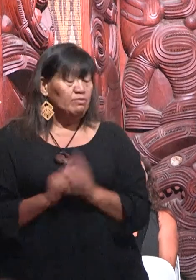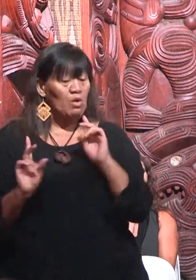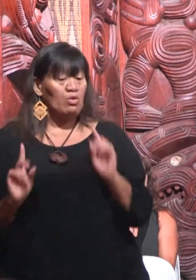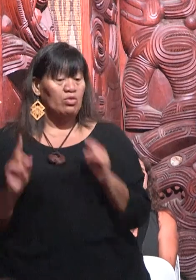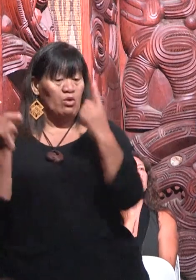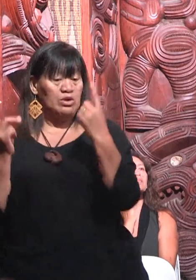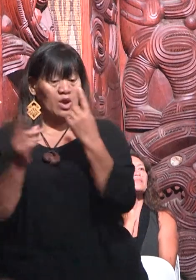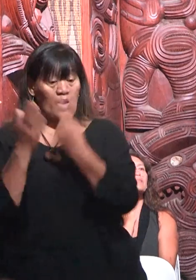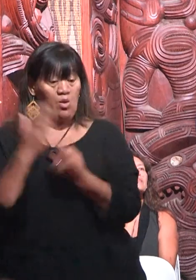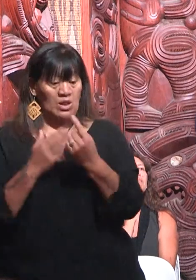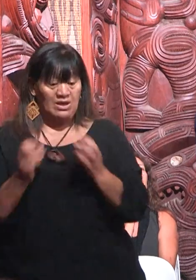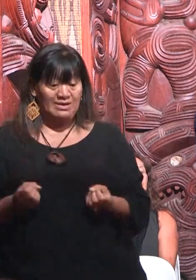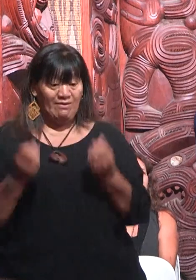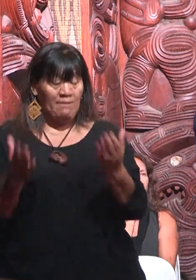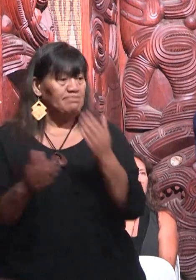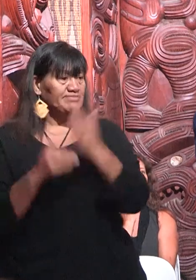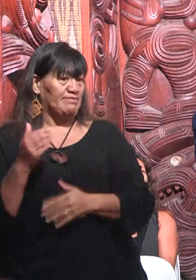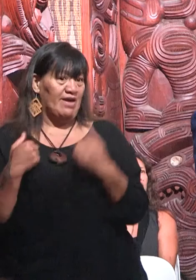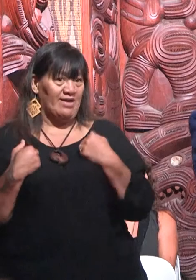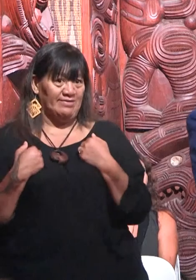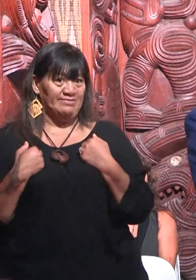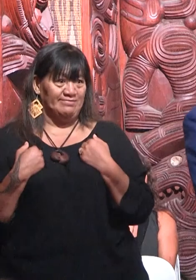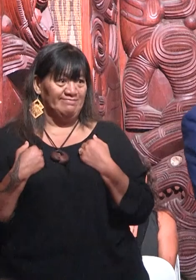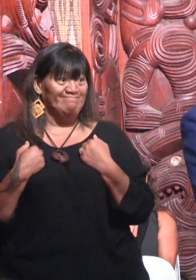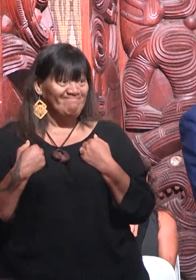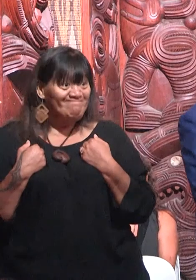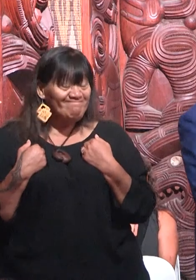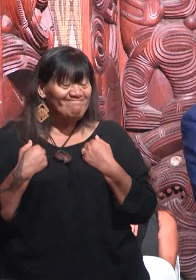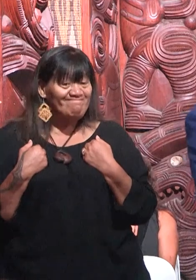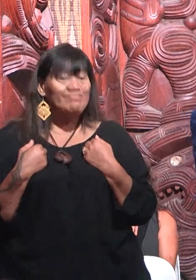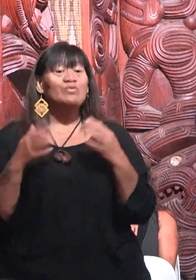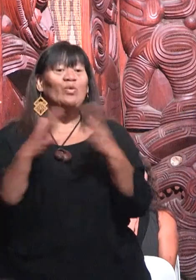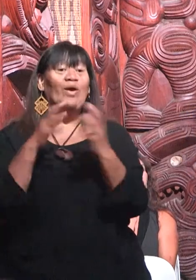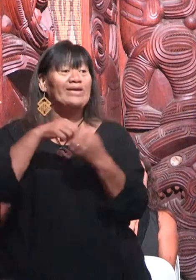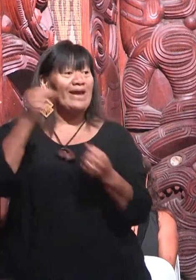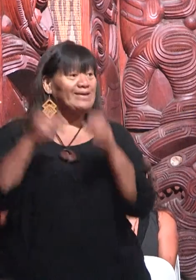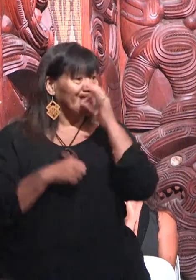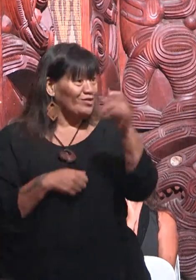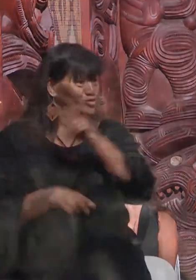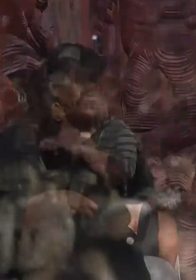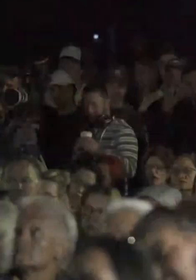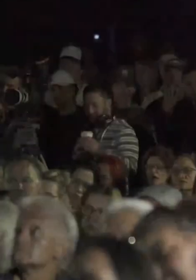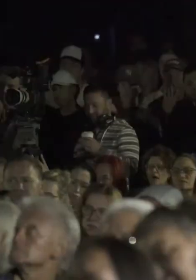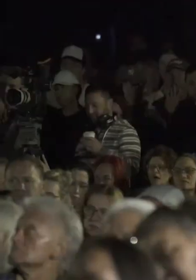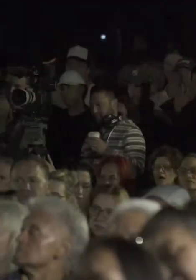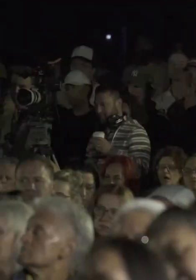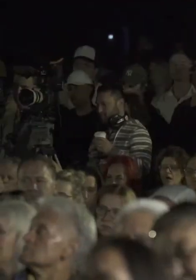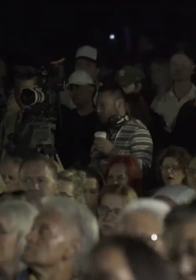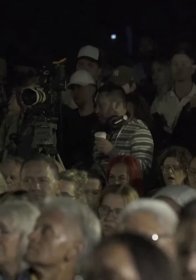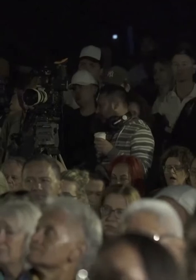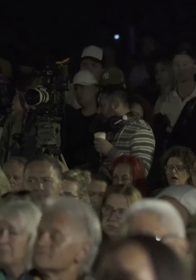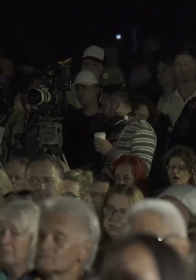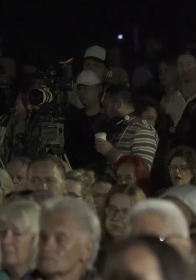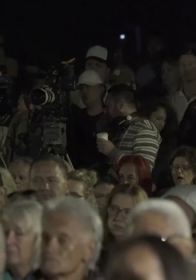Authority has never been ceded. So what we here at the Waitangi National Trust believe in is to encourage